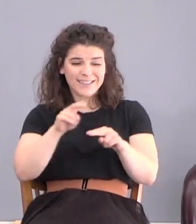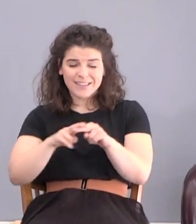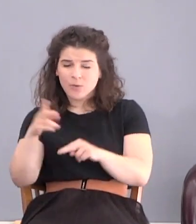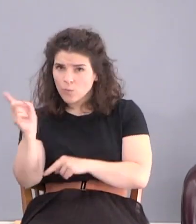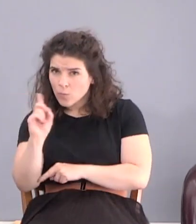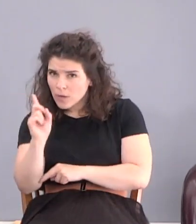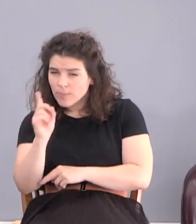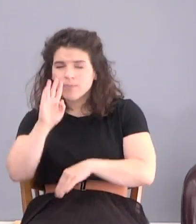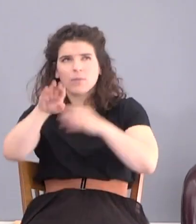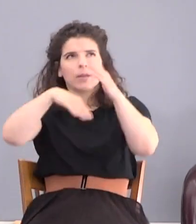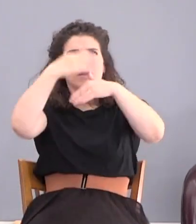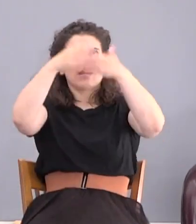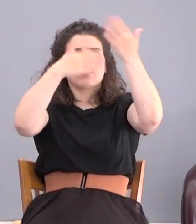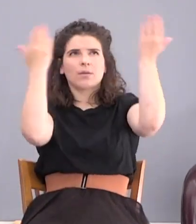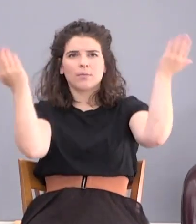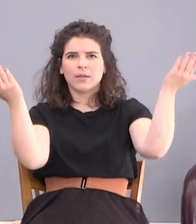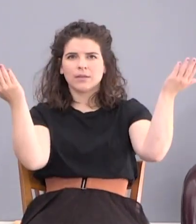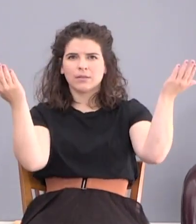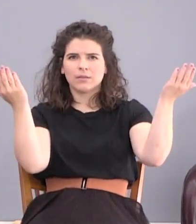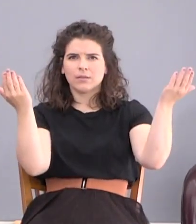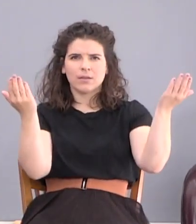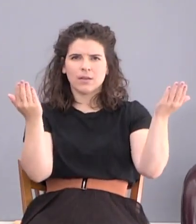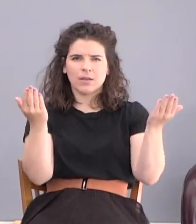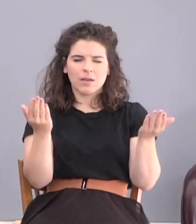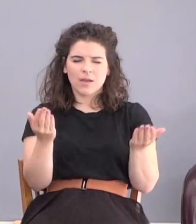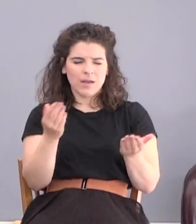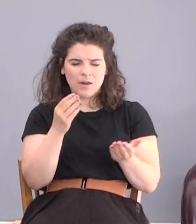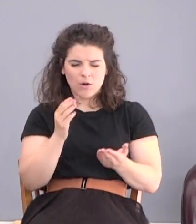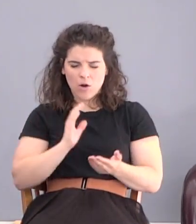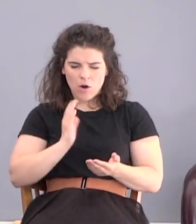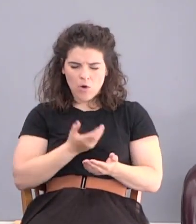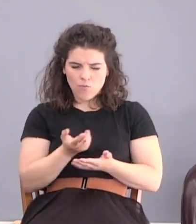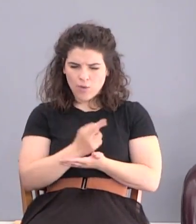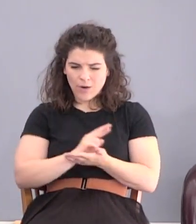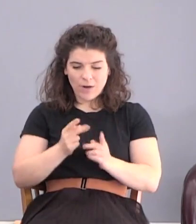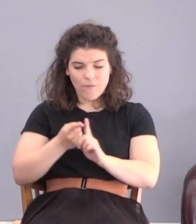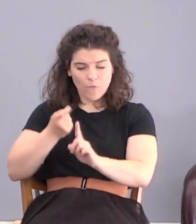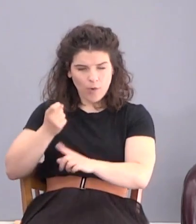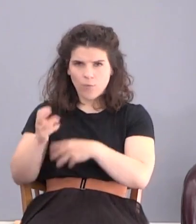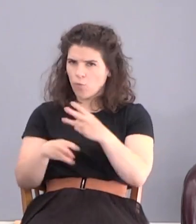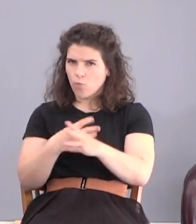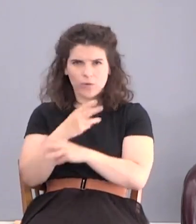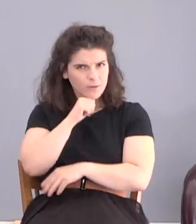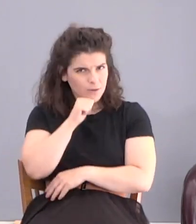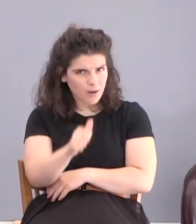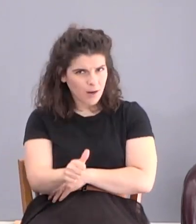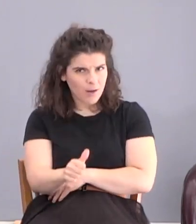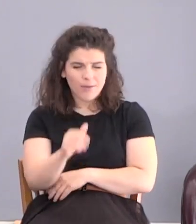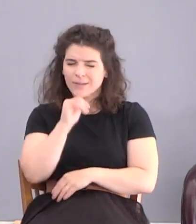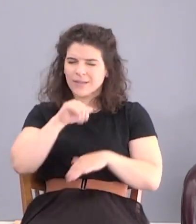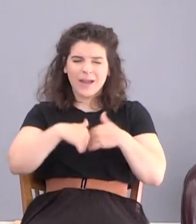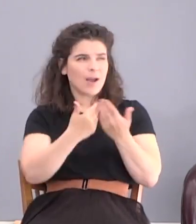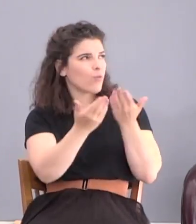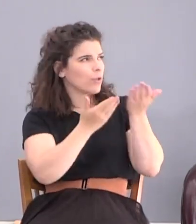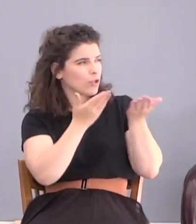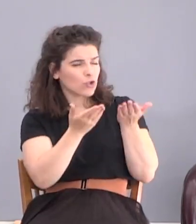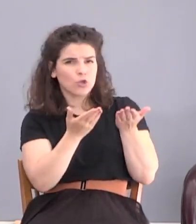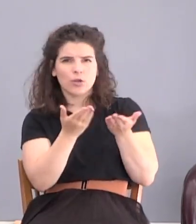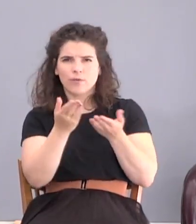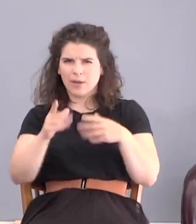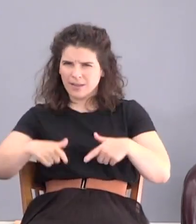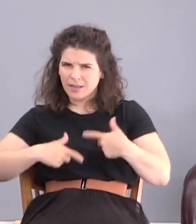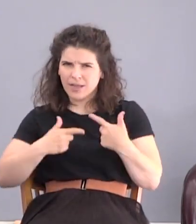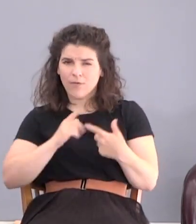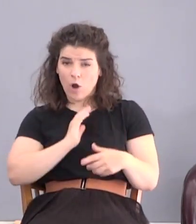world is not where our righteousness comes from. That's not how we live and how we serve. Because Philippians 3 says we have his righteousness. Our